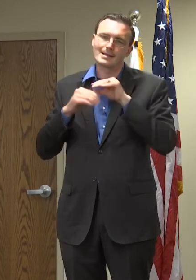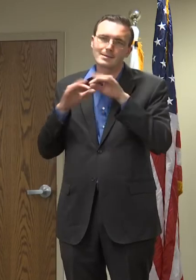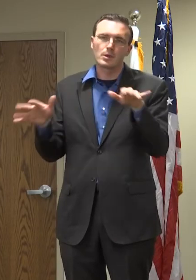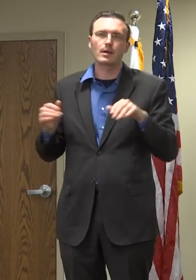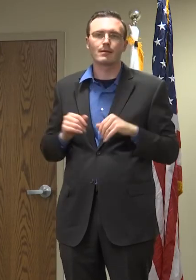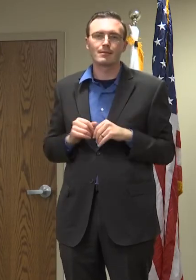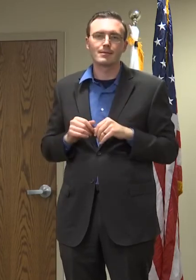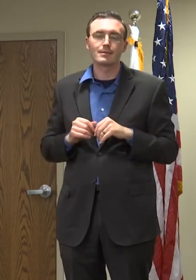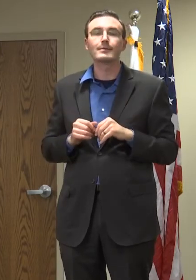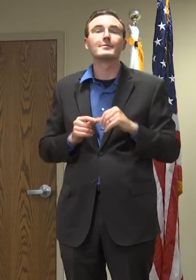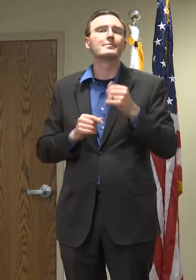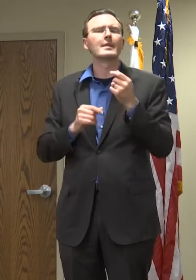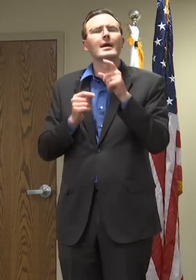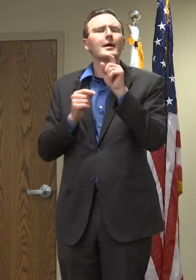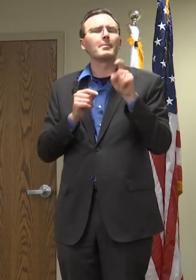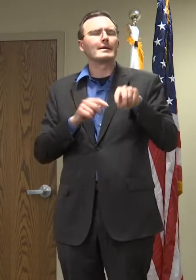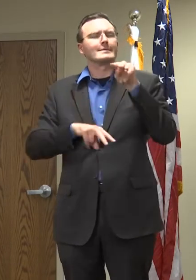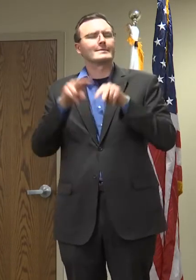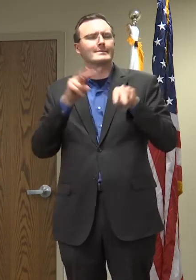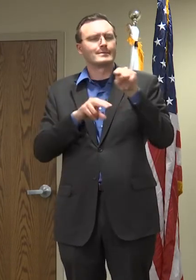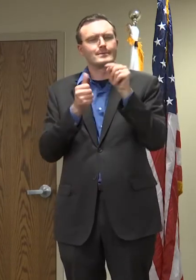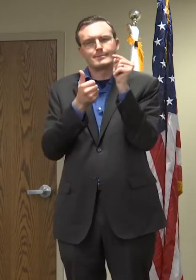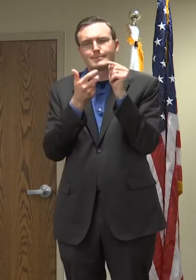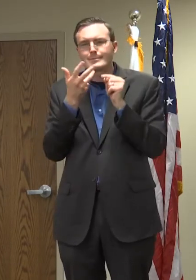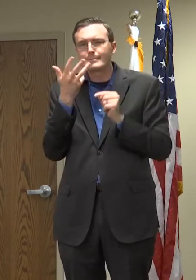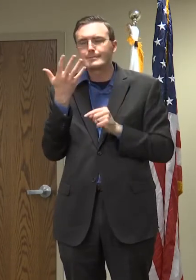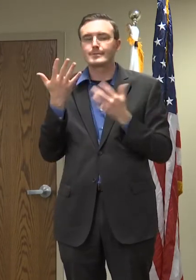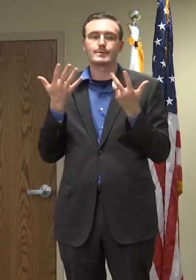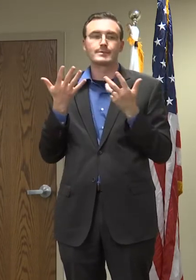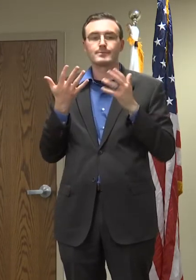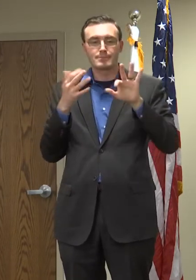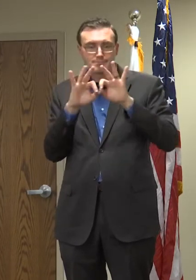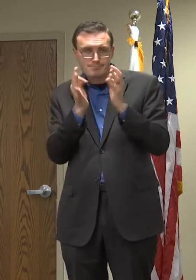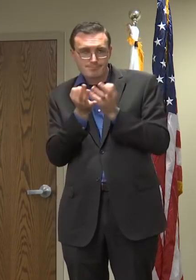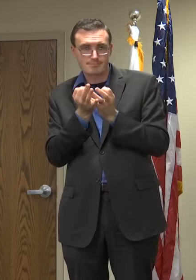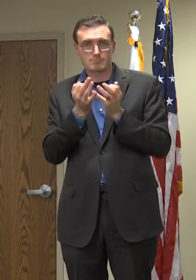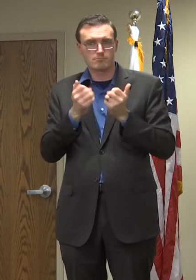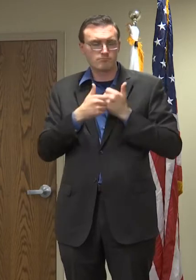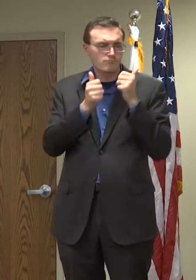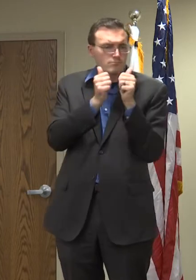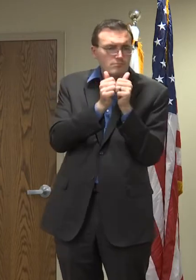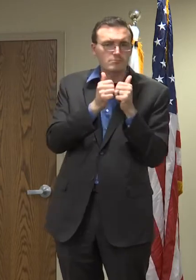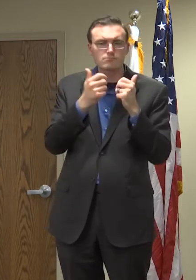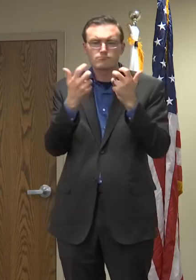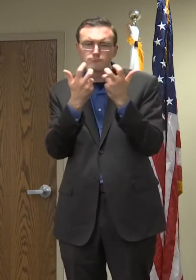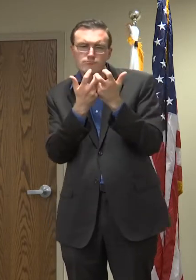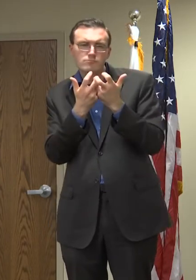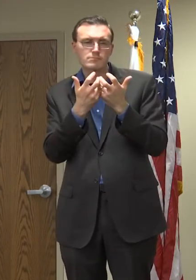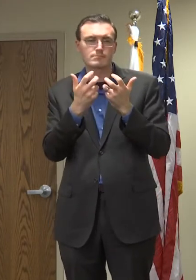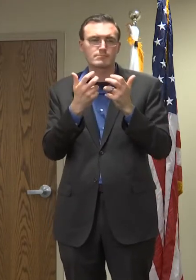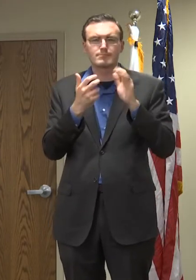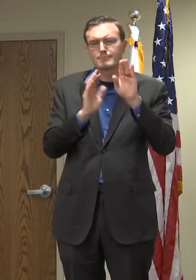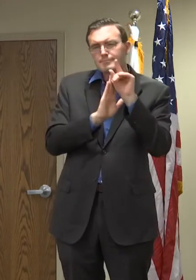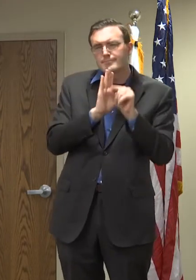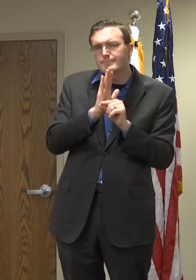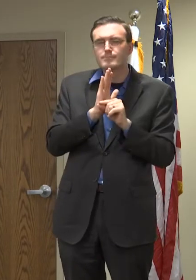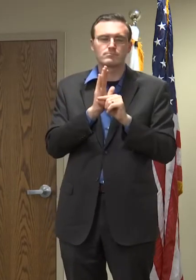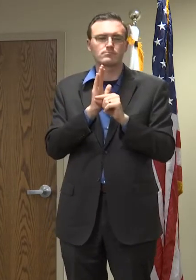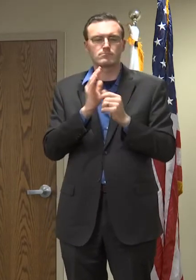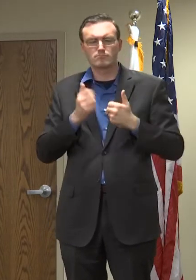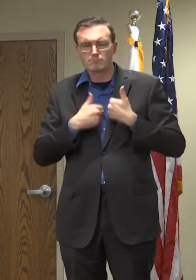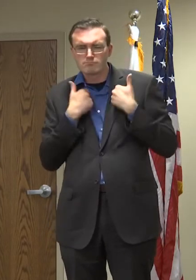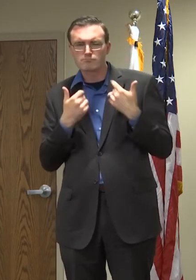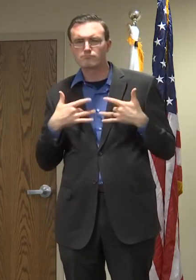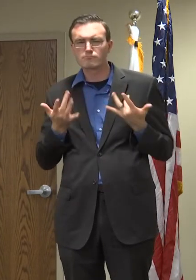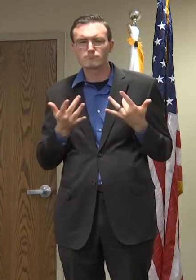exposures, household members, oftentimes as employers, or we don't know all of the details of that person's household living